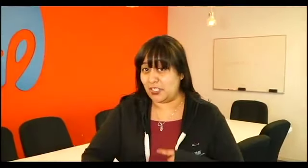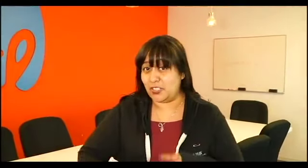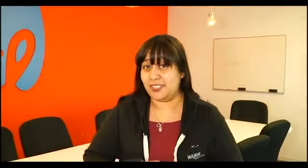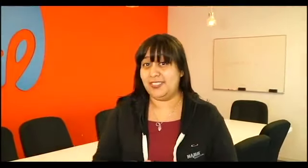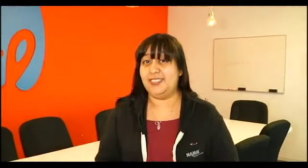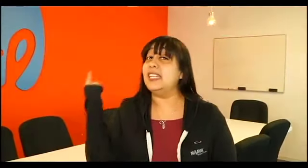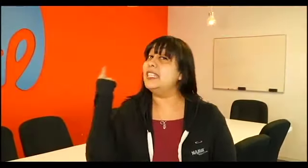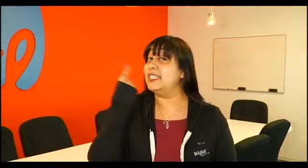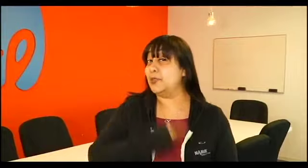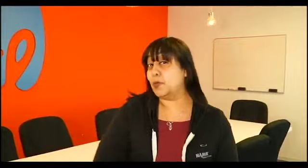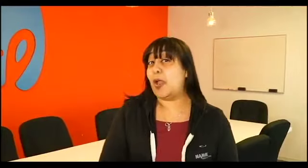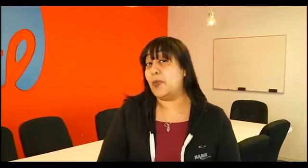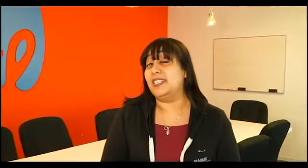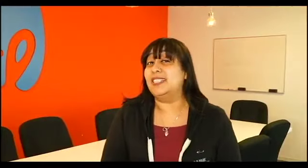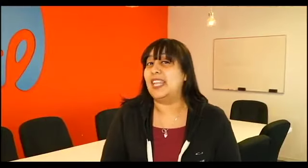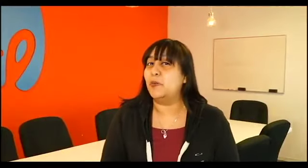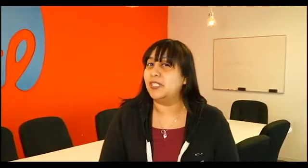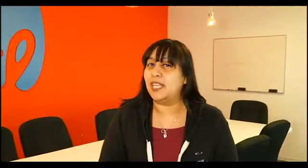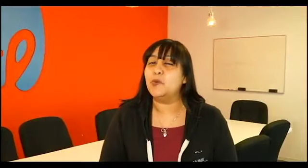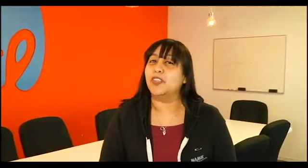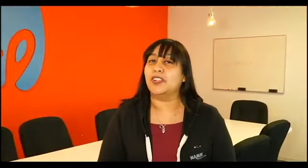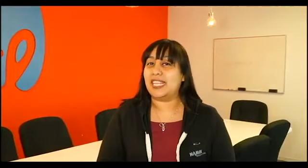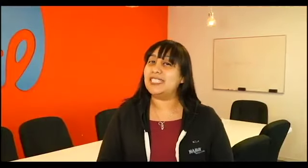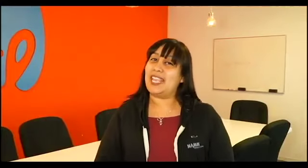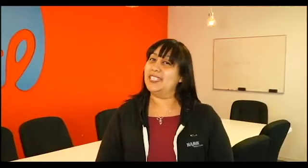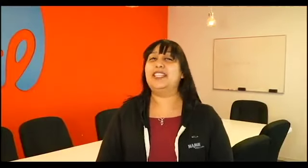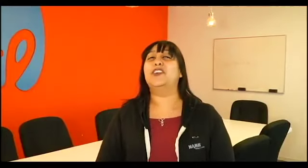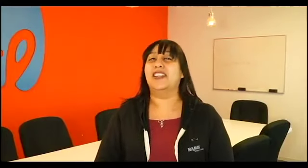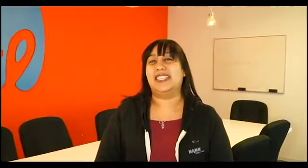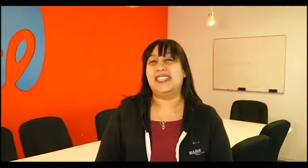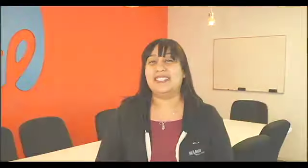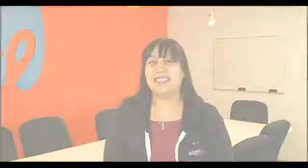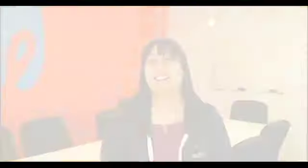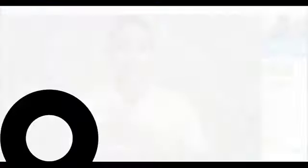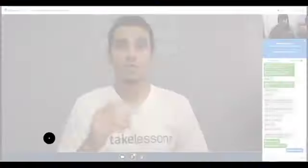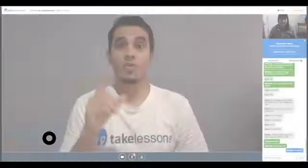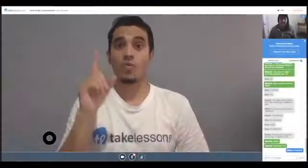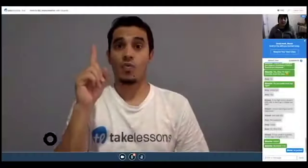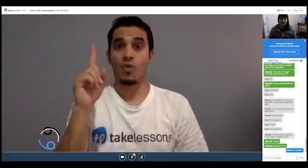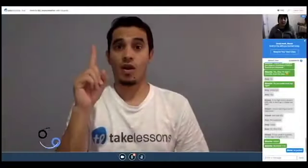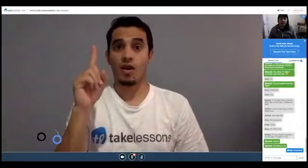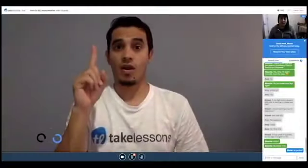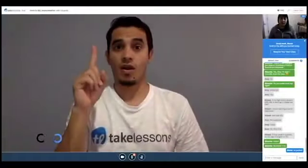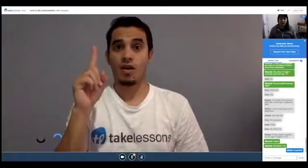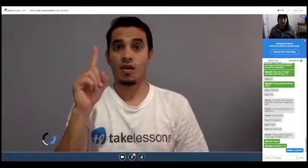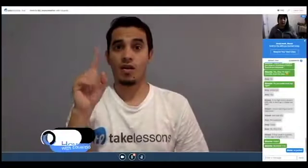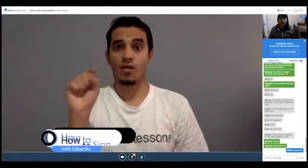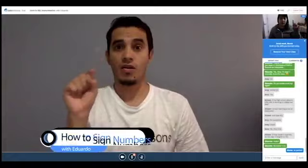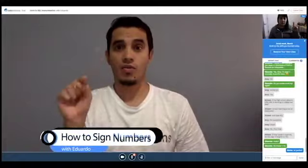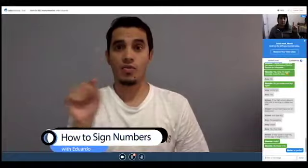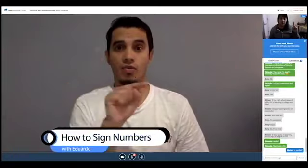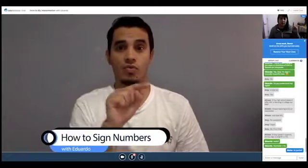sign language, and hit the subscribe button to stay up to date with our latest ASL content.